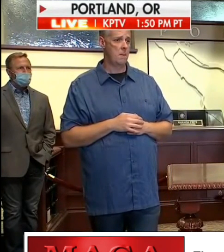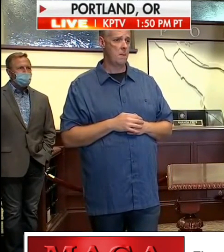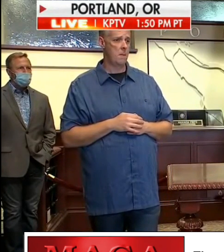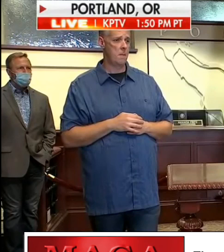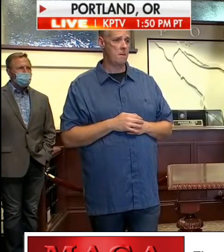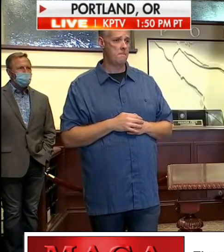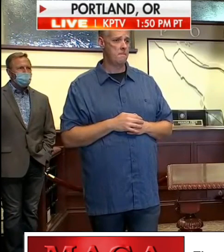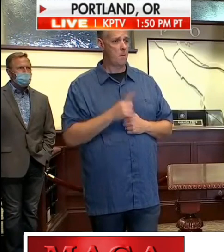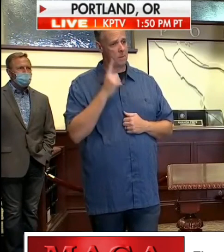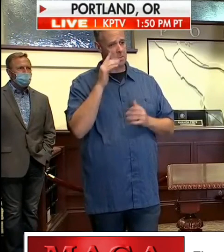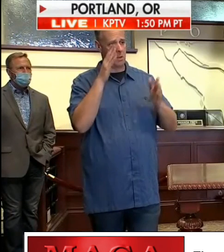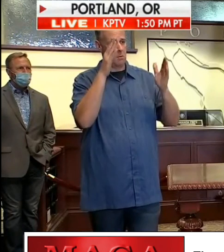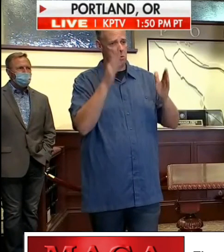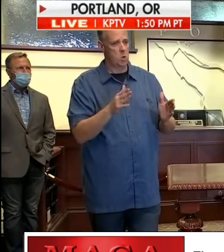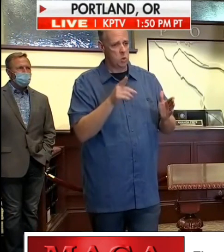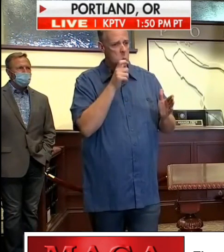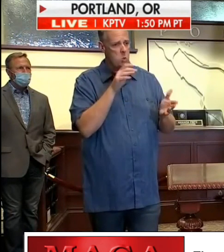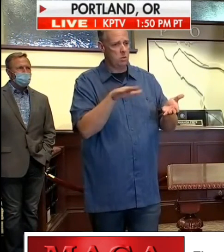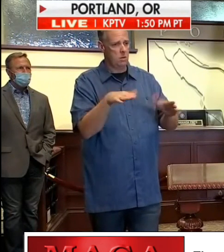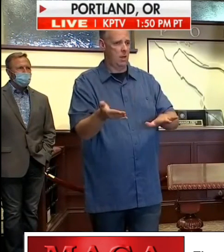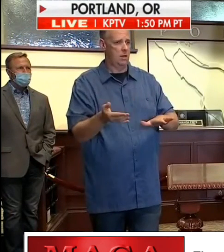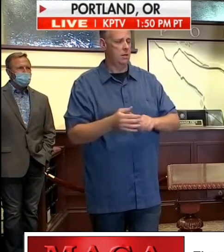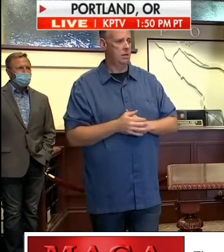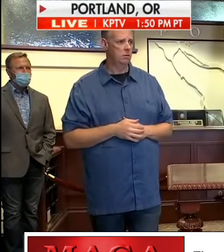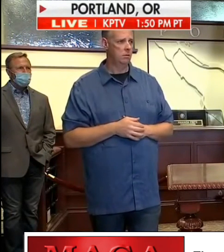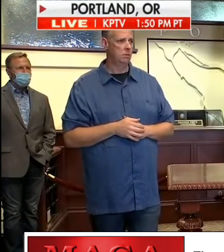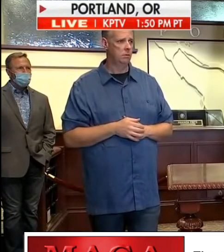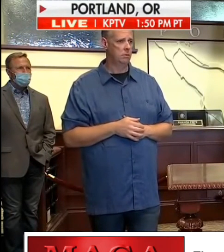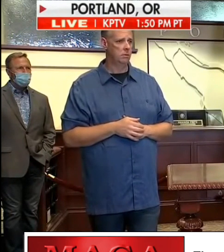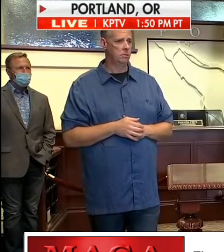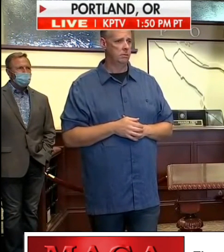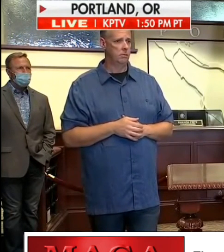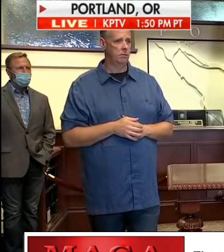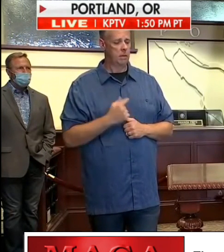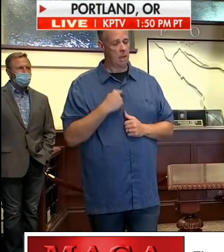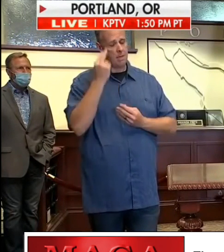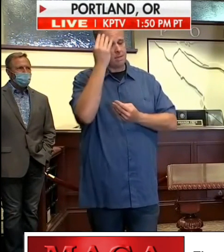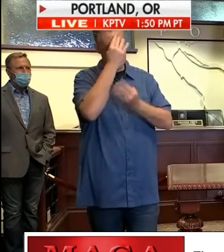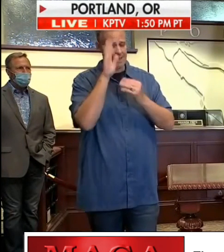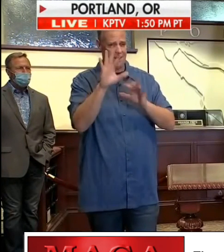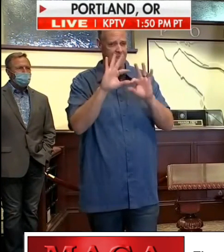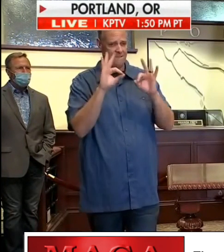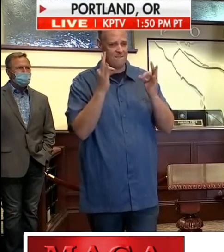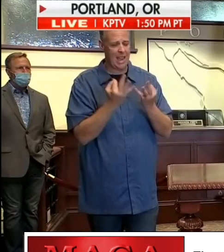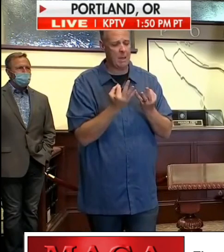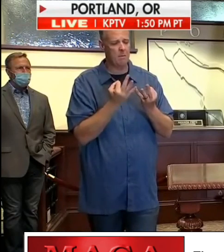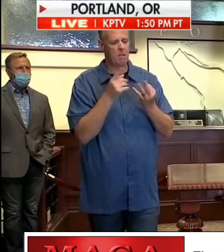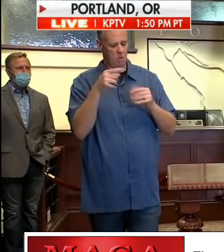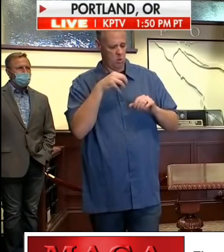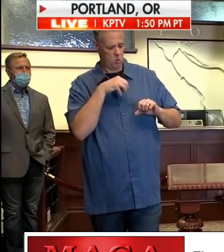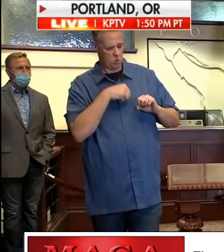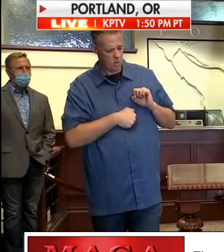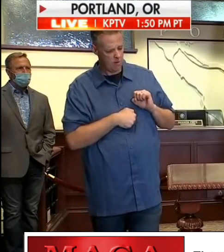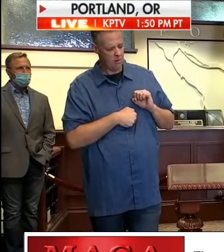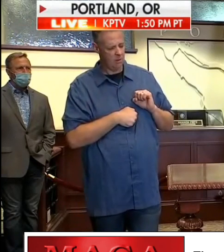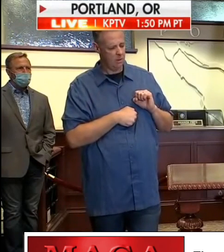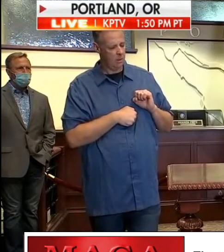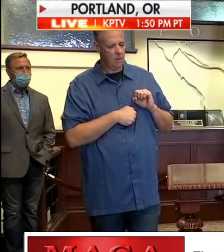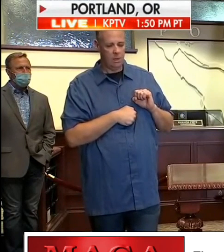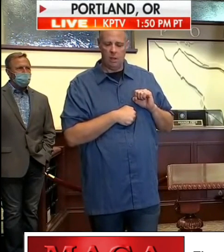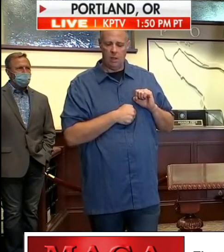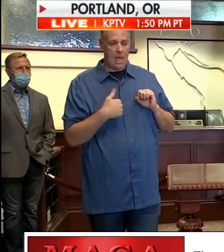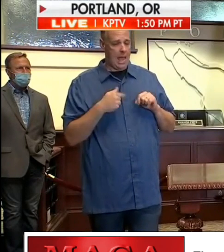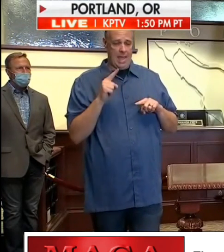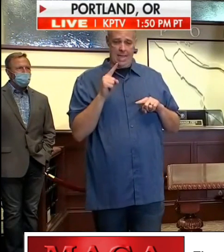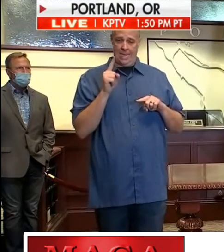over somebody who has lost their lives. And I think about that family and what they're going through today. So I can't